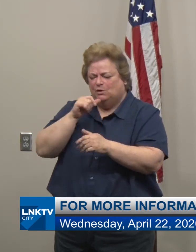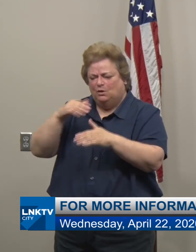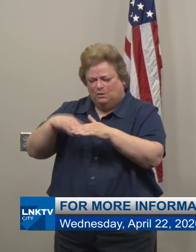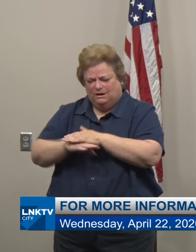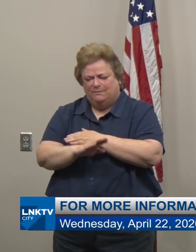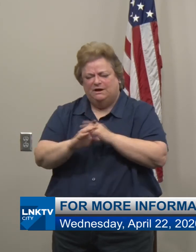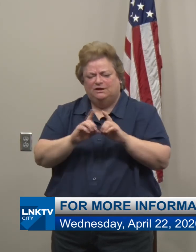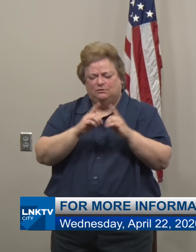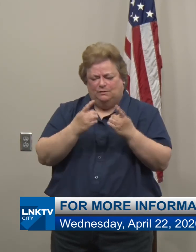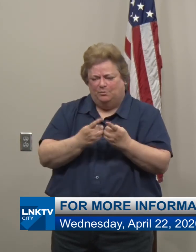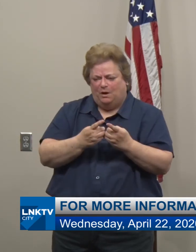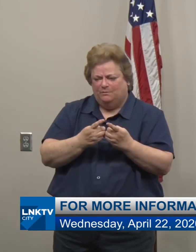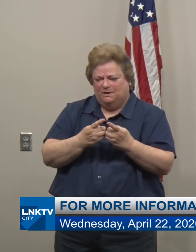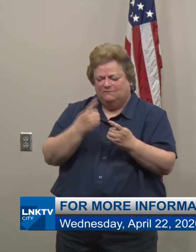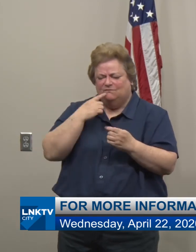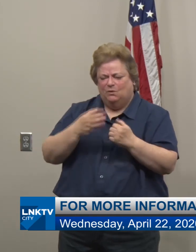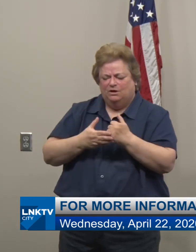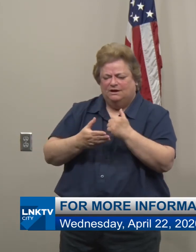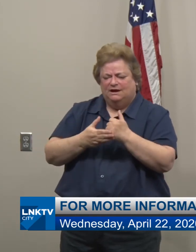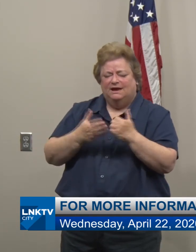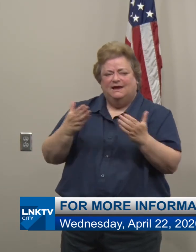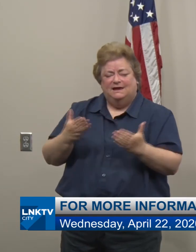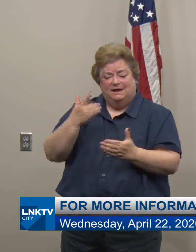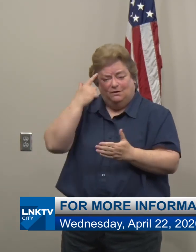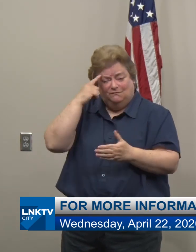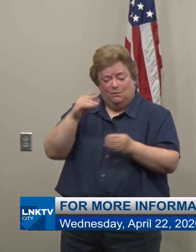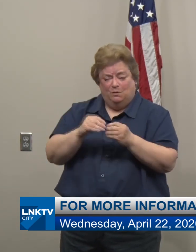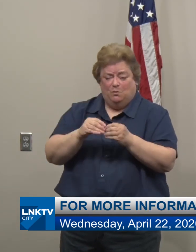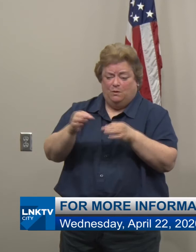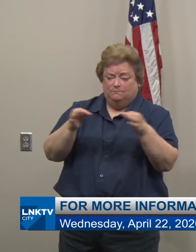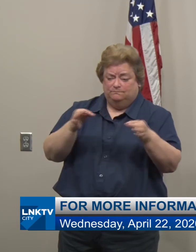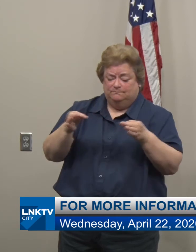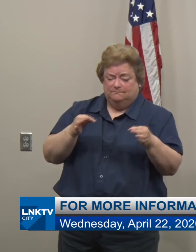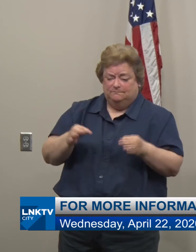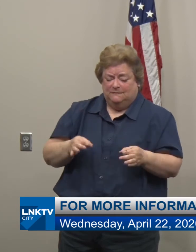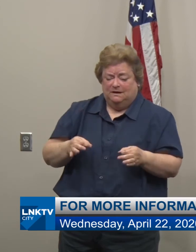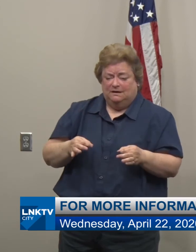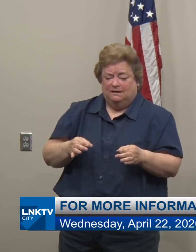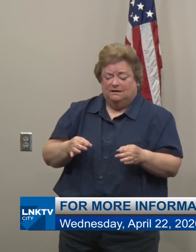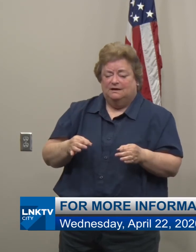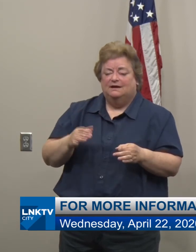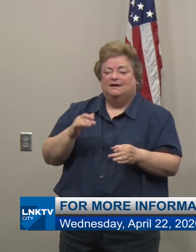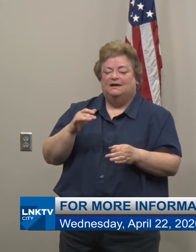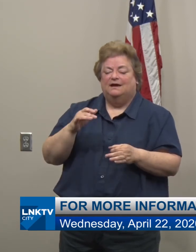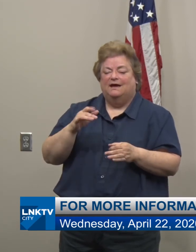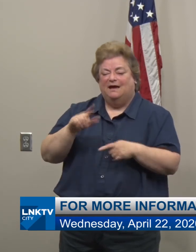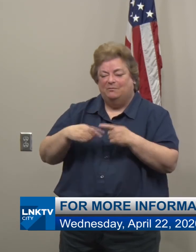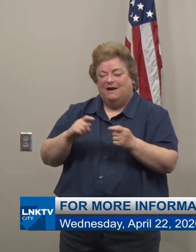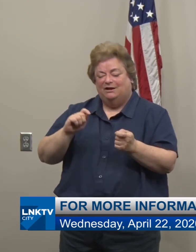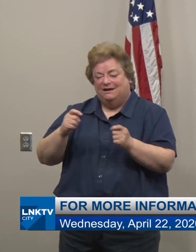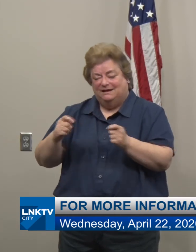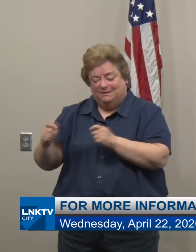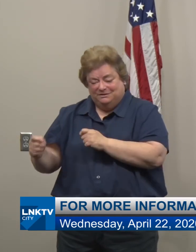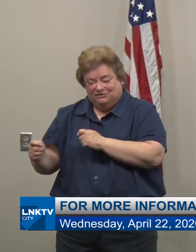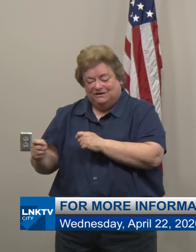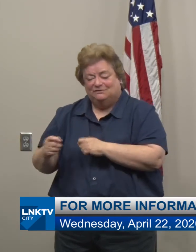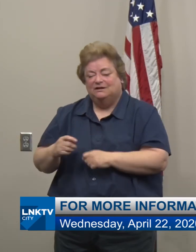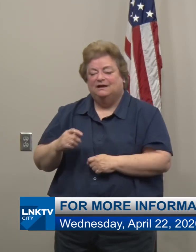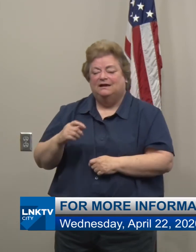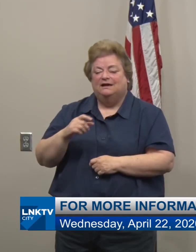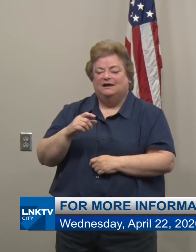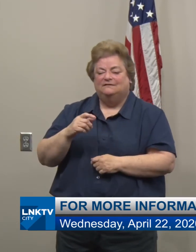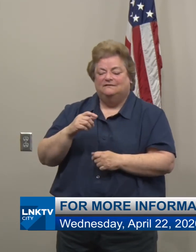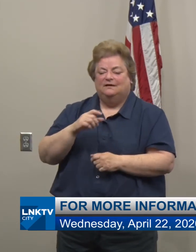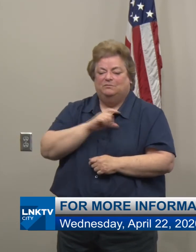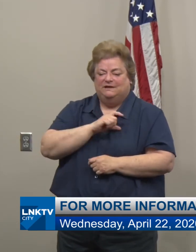assistance. And here to provide more details on these adaptations and measures of resilience is Police